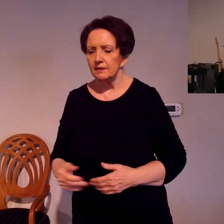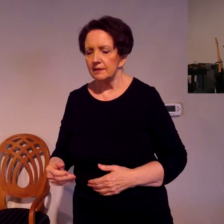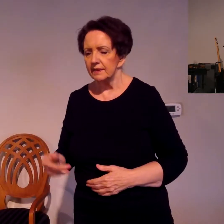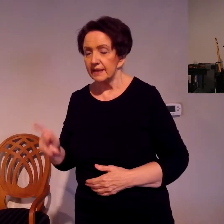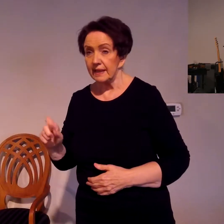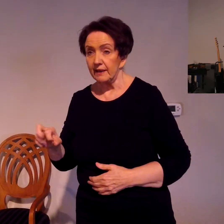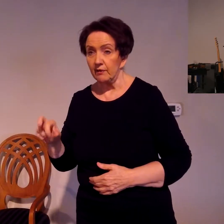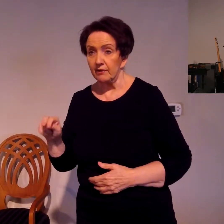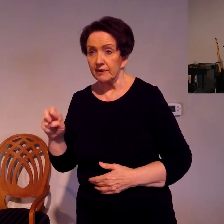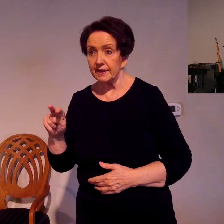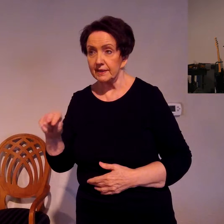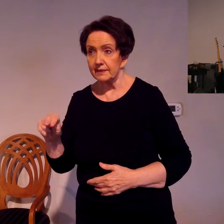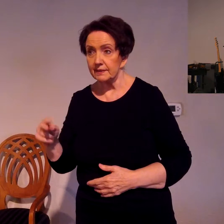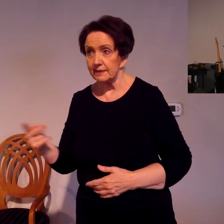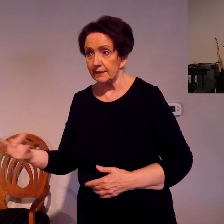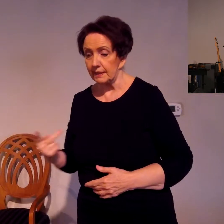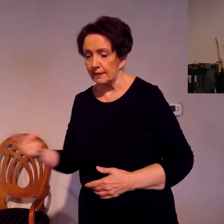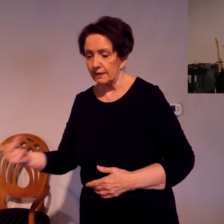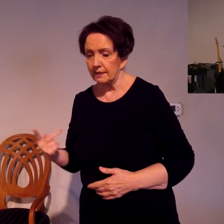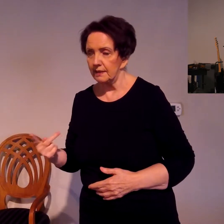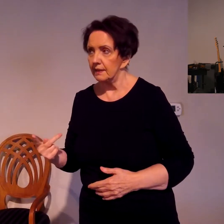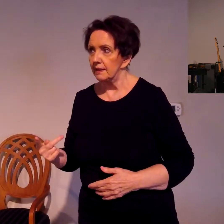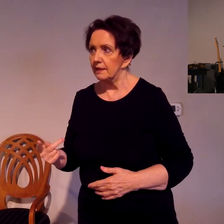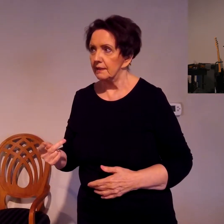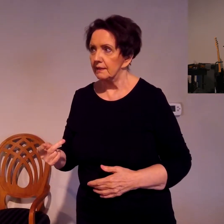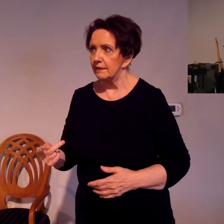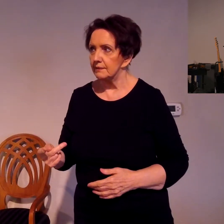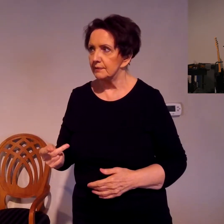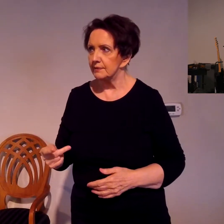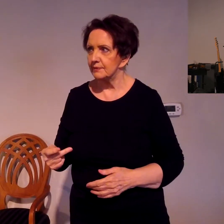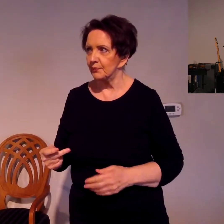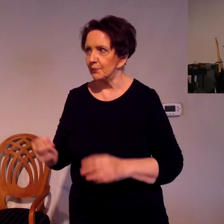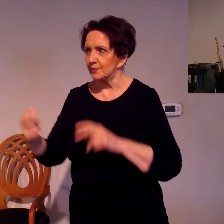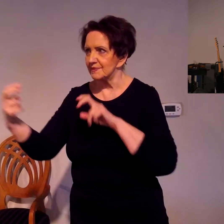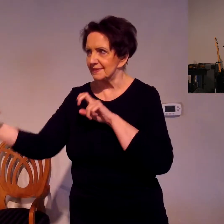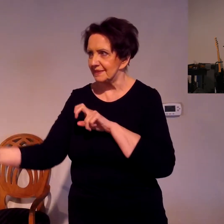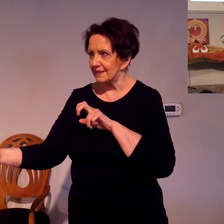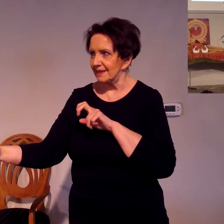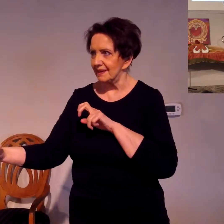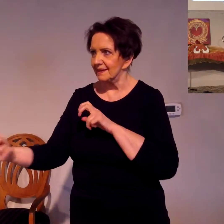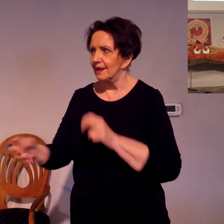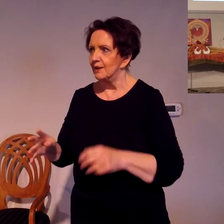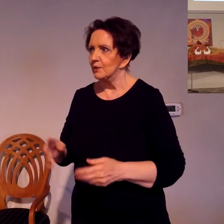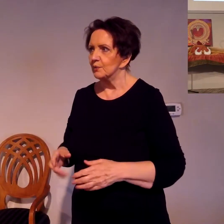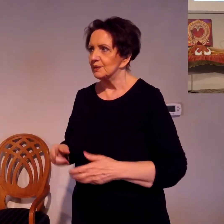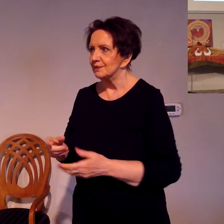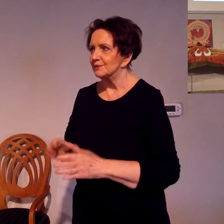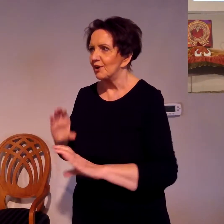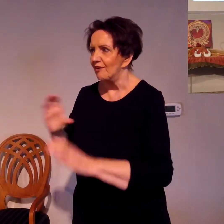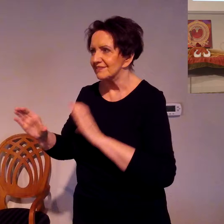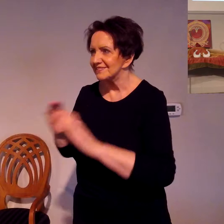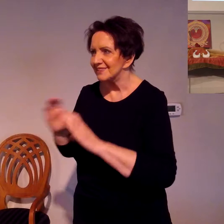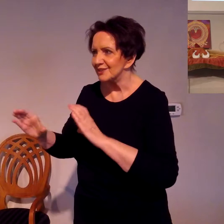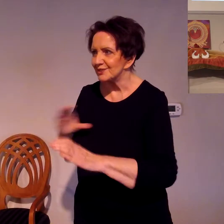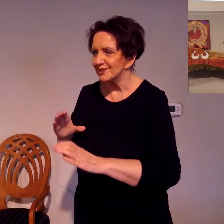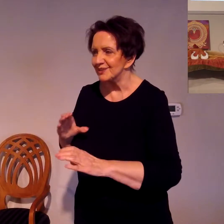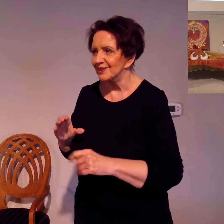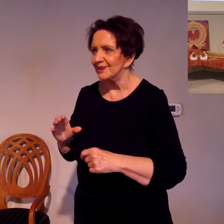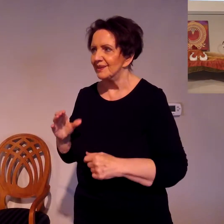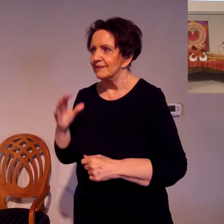a really great conversation, and right behind her is the bird feeder. And the beautiful cardinal that's just come to the bird